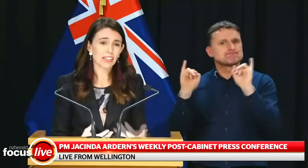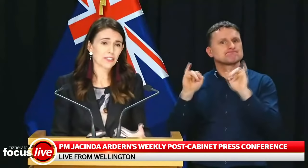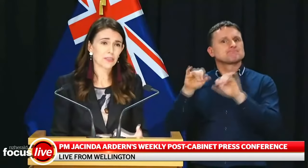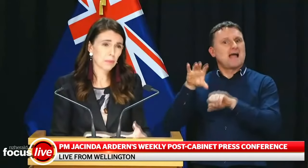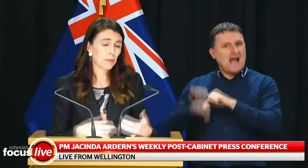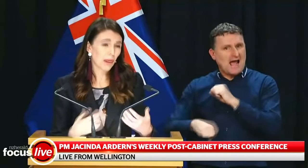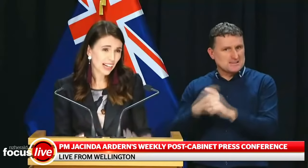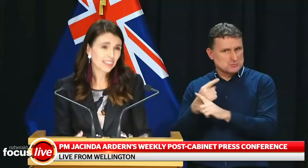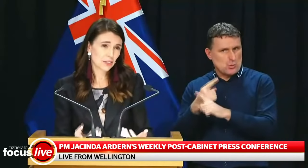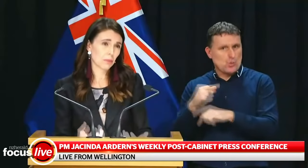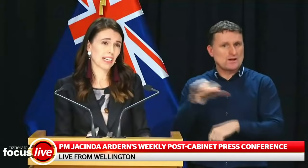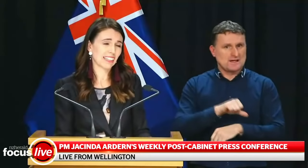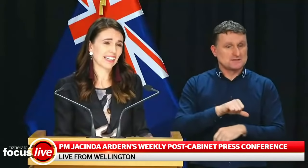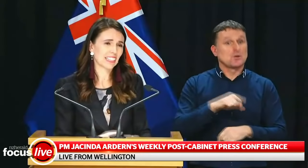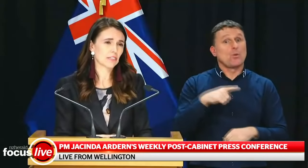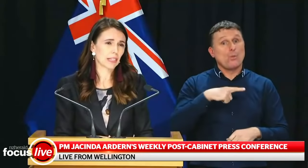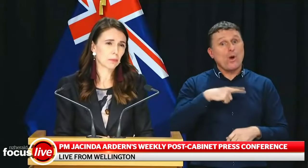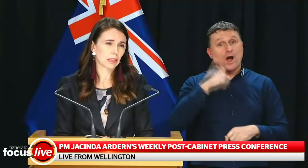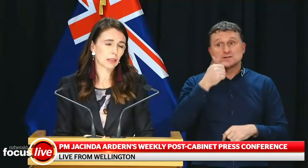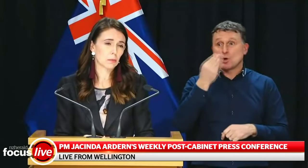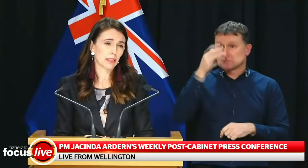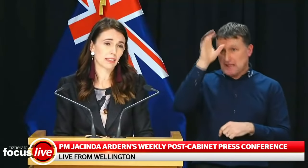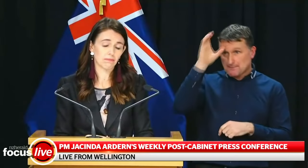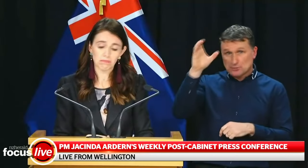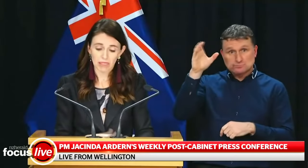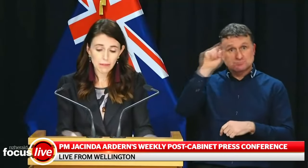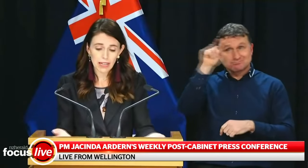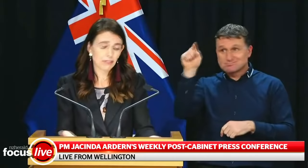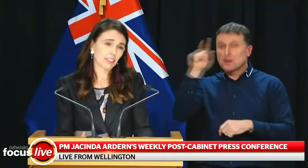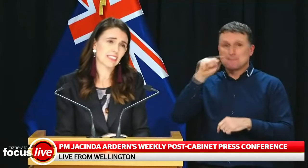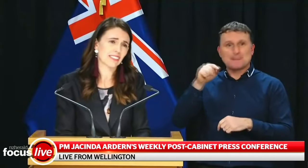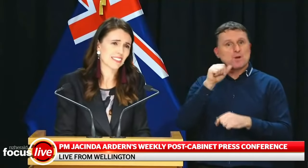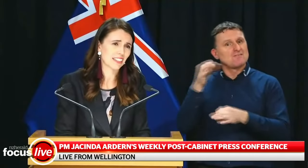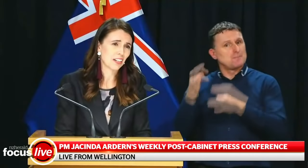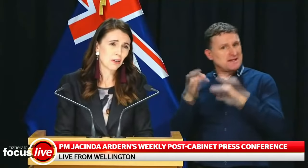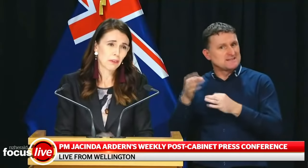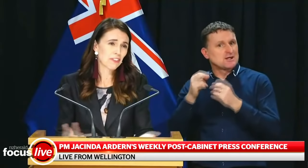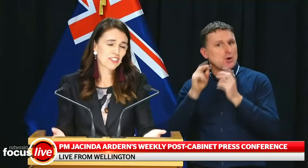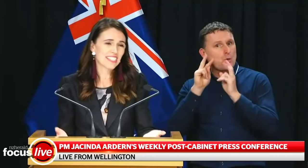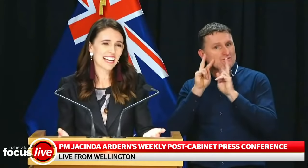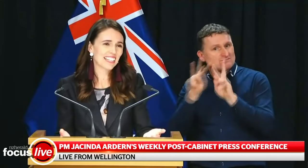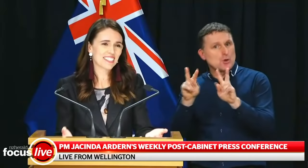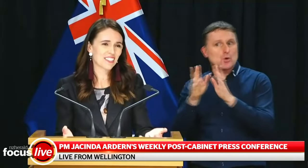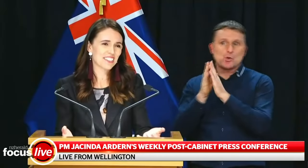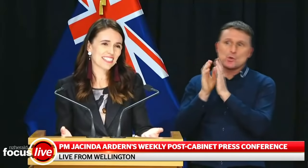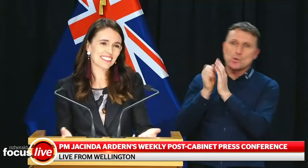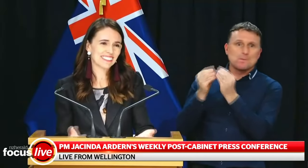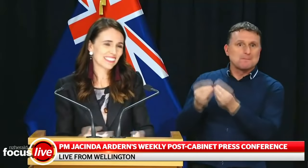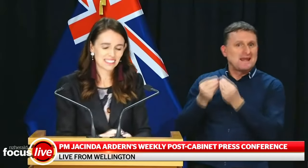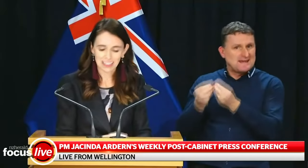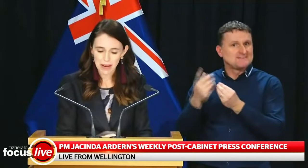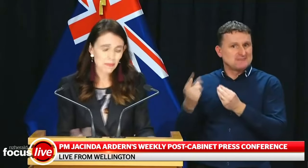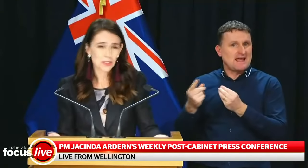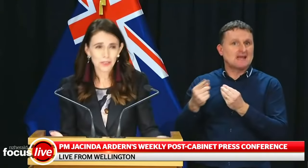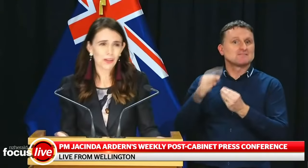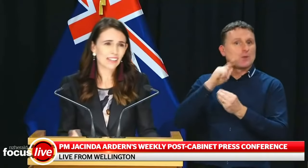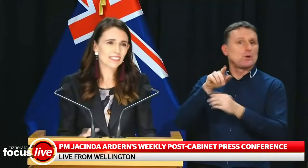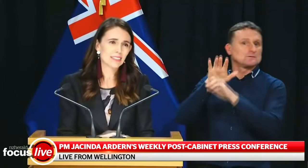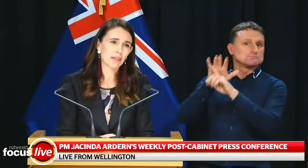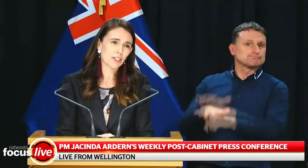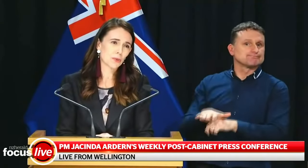some countries where people are discriminated against for their political opinion. They may, for instance, seek refugee status in New Zealand, and there may be